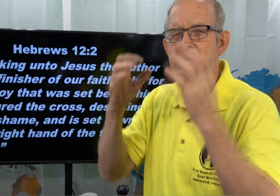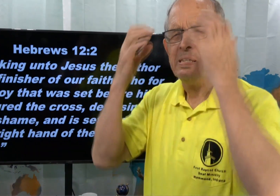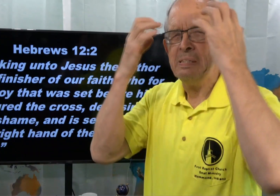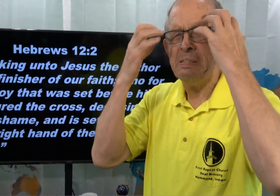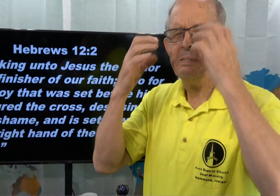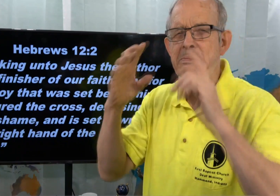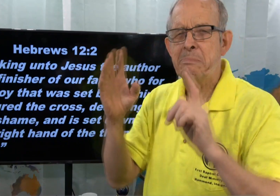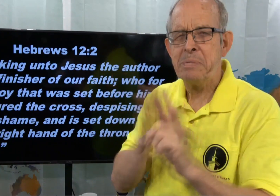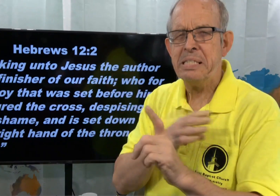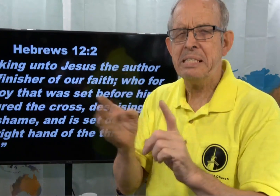cross.